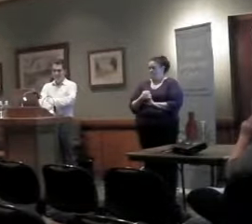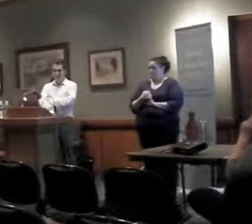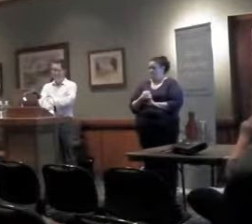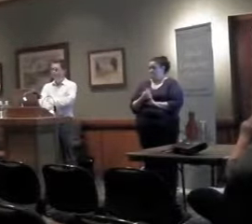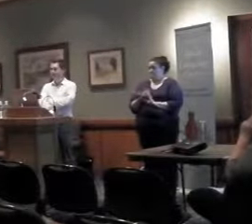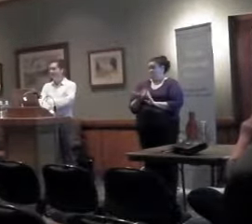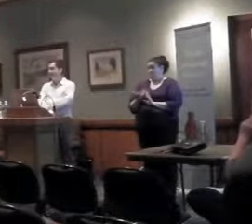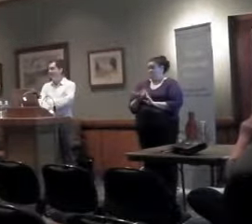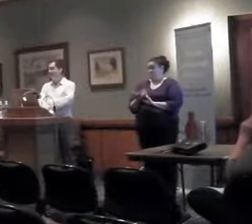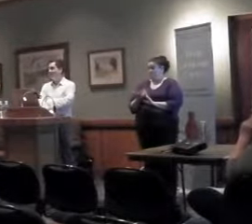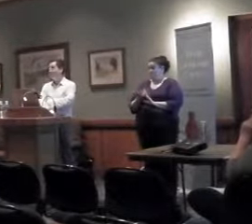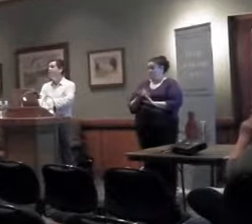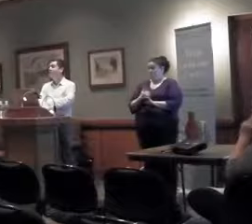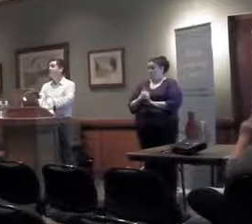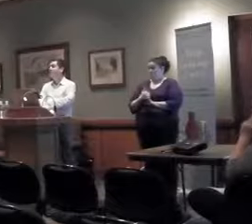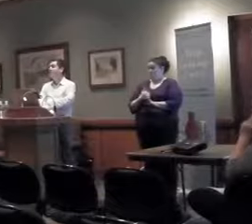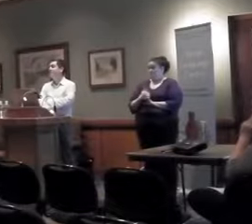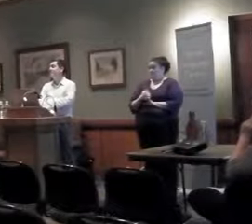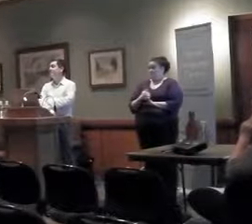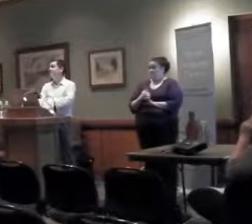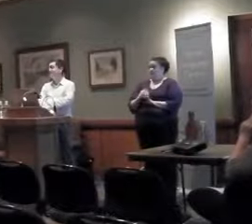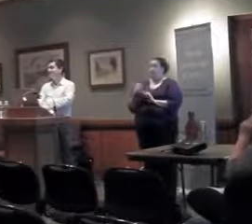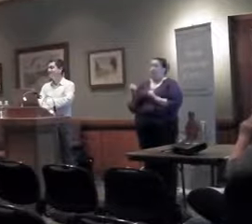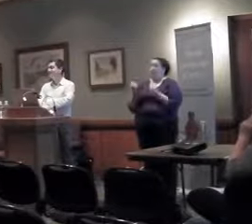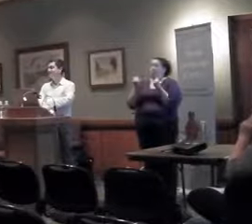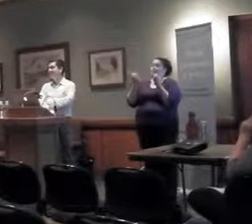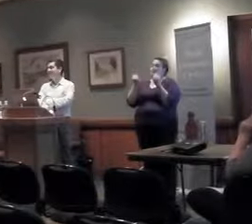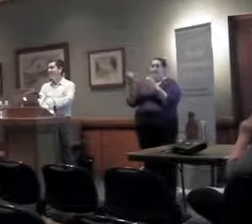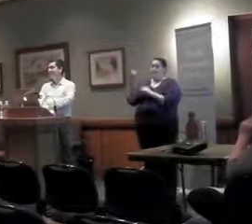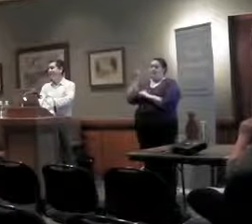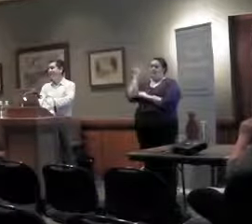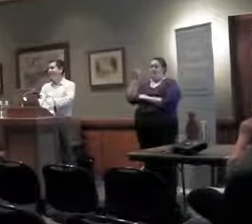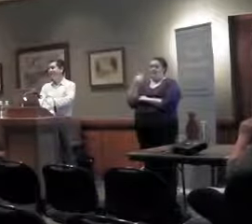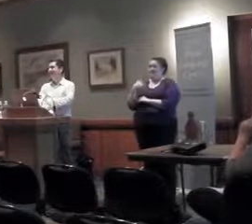So there could be a Such a multitude of progressive reasons. state.